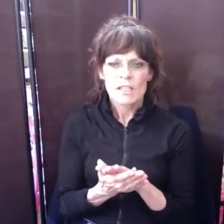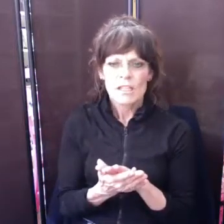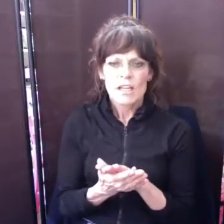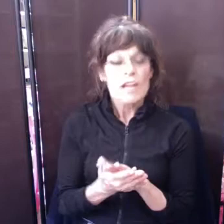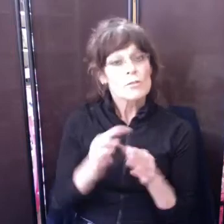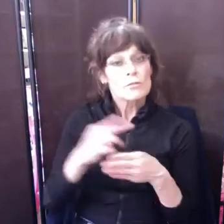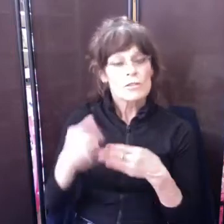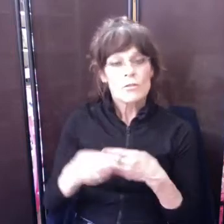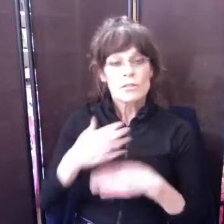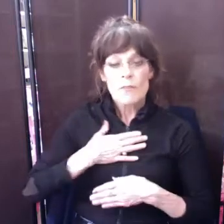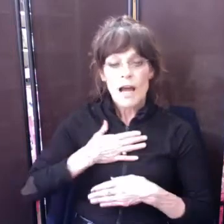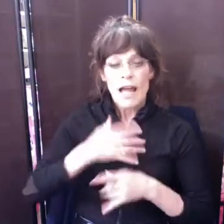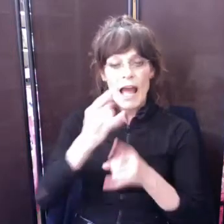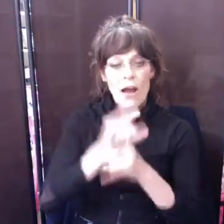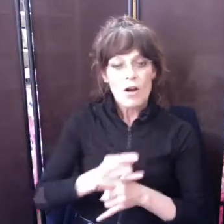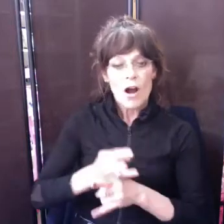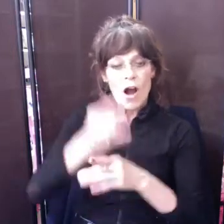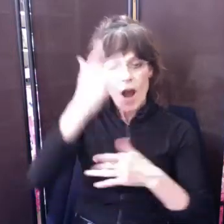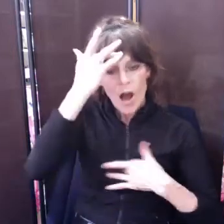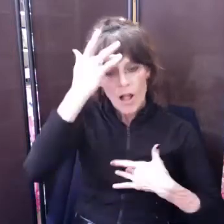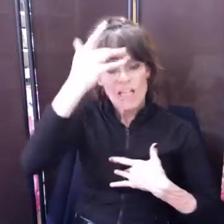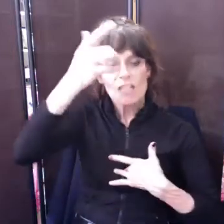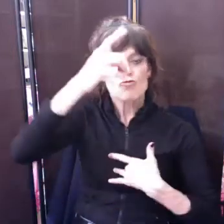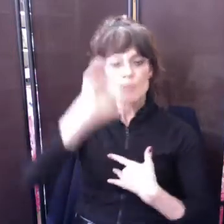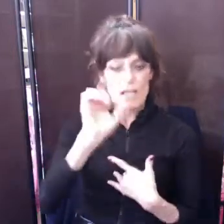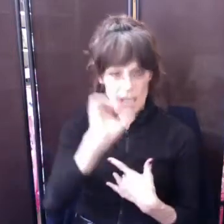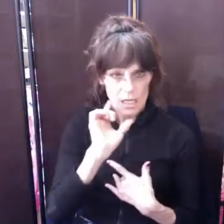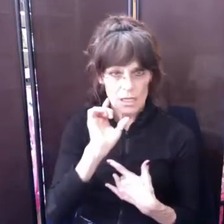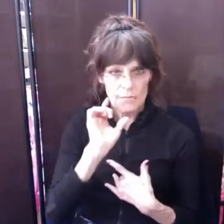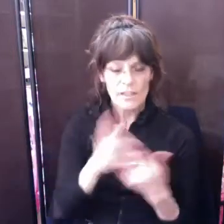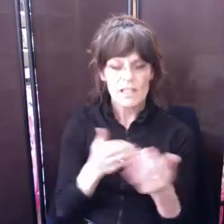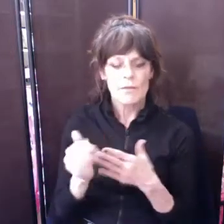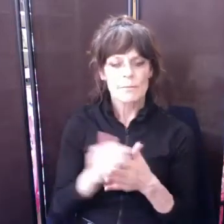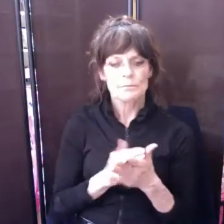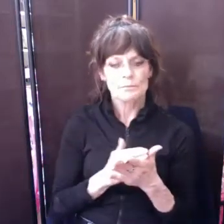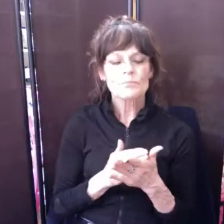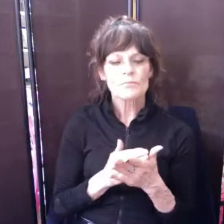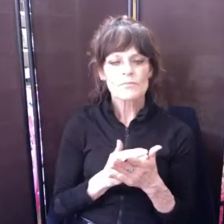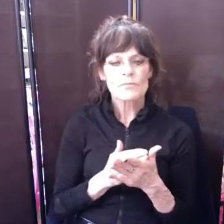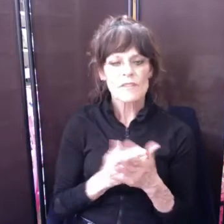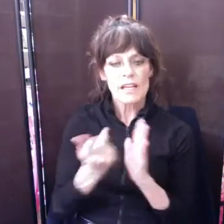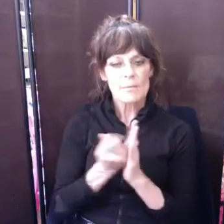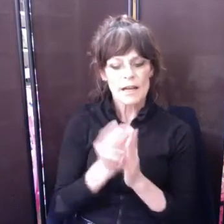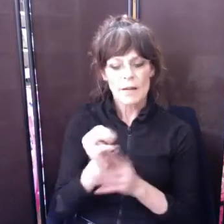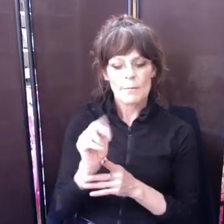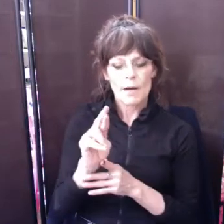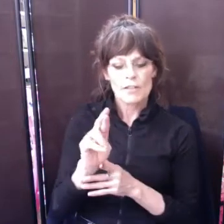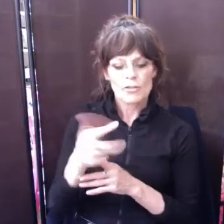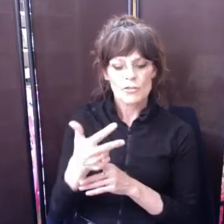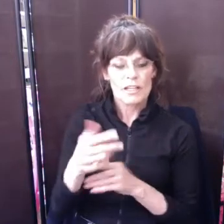my alcoholic drinking. And anyway, I came back on March 3rd. On March 4th, I went to